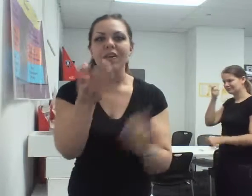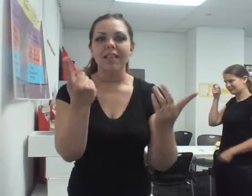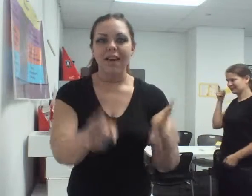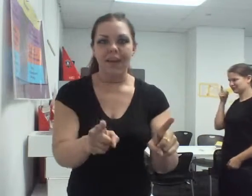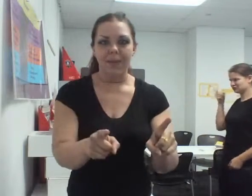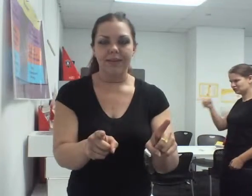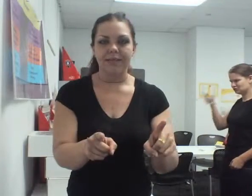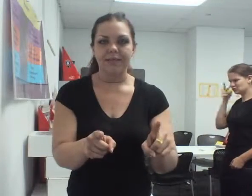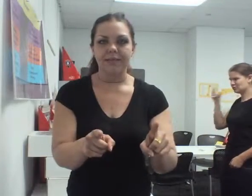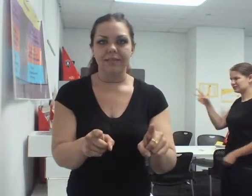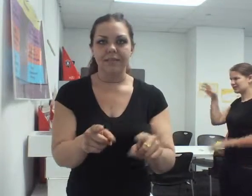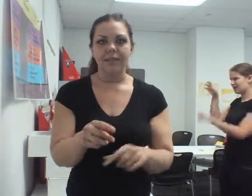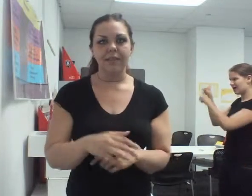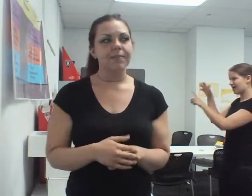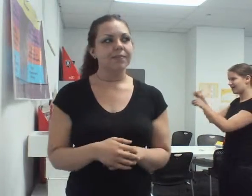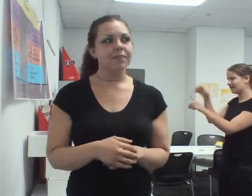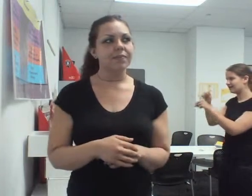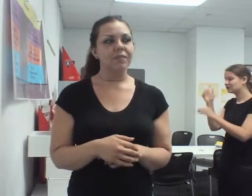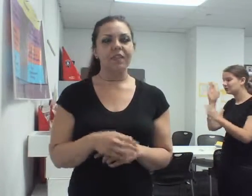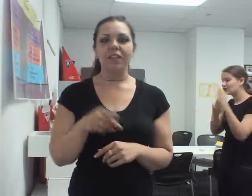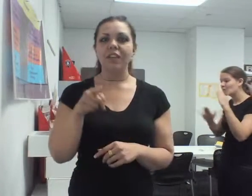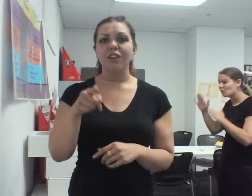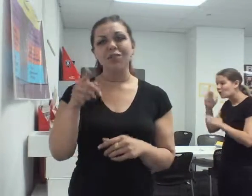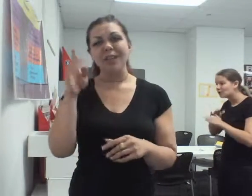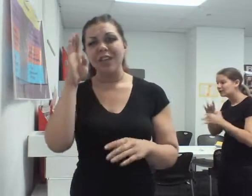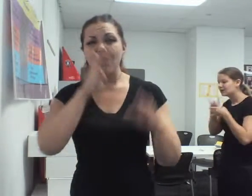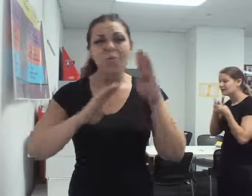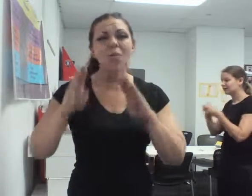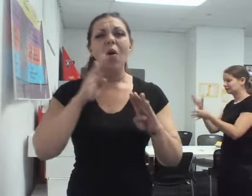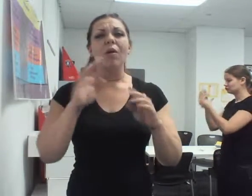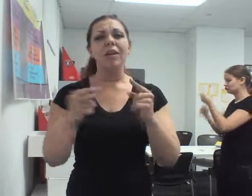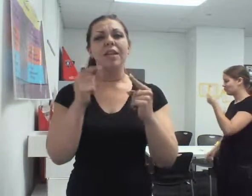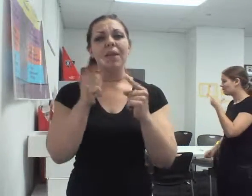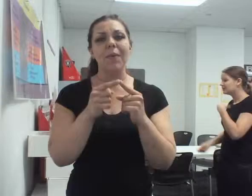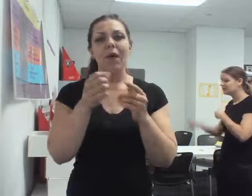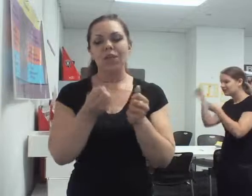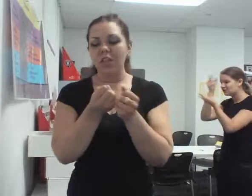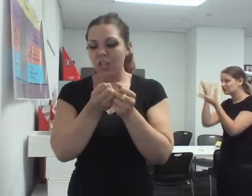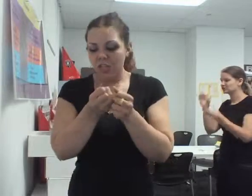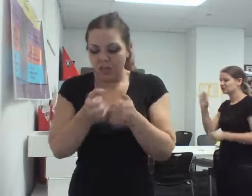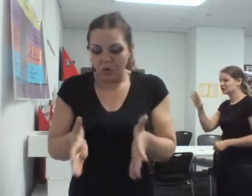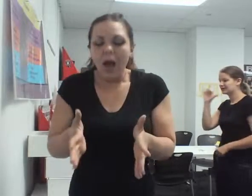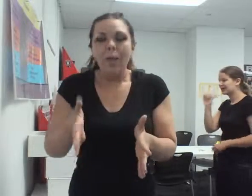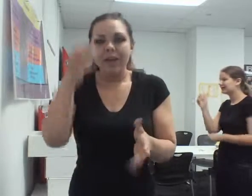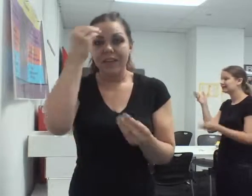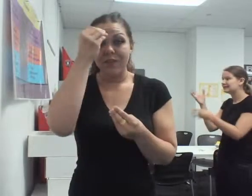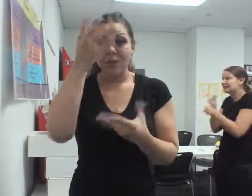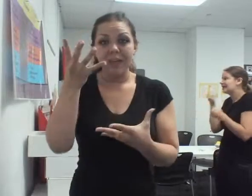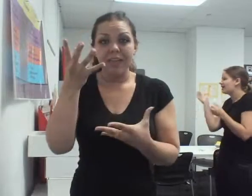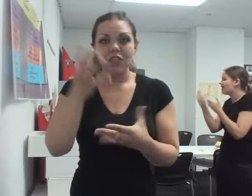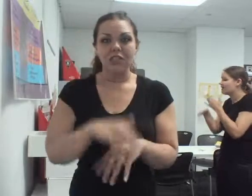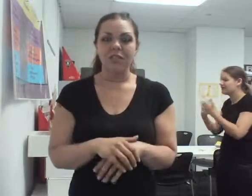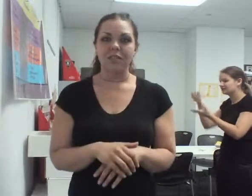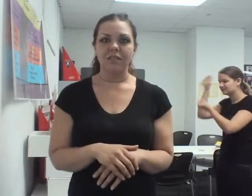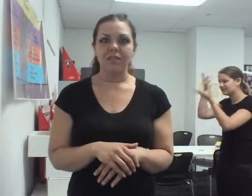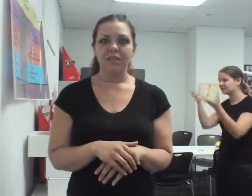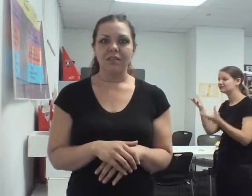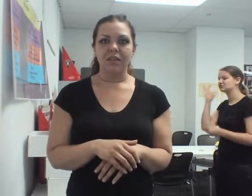you're going to be so worried about dropping information or not getting all of it, that it's going to come out, it's going to sound kind of choppy,